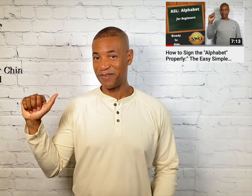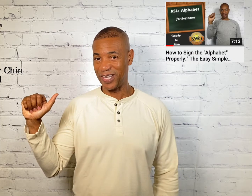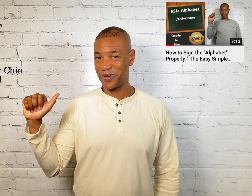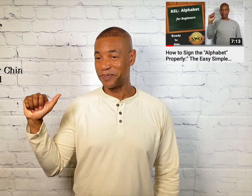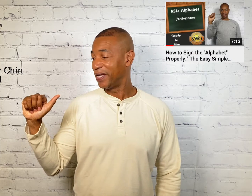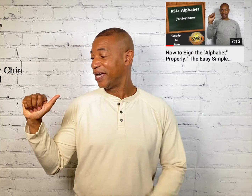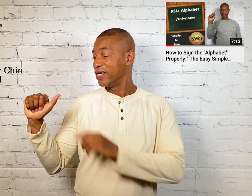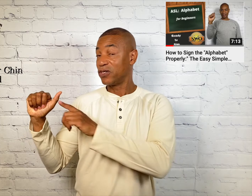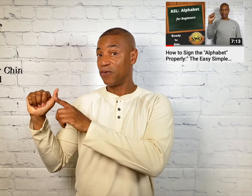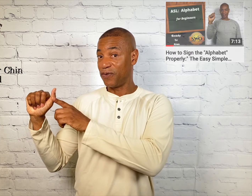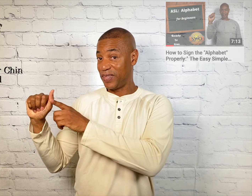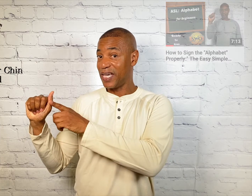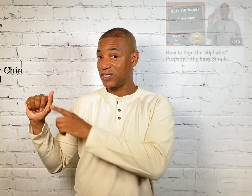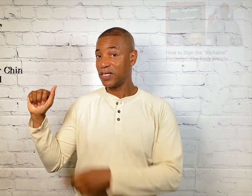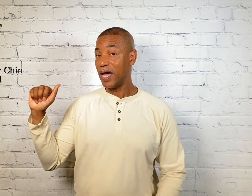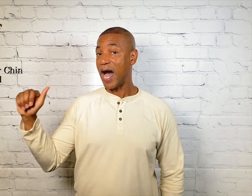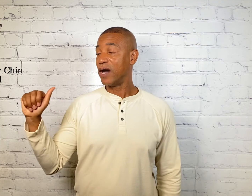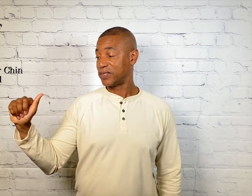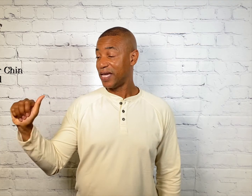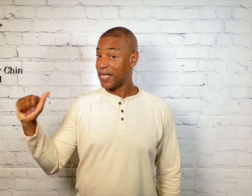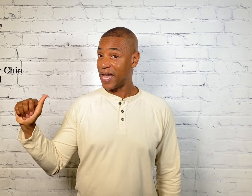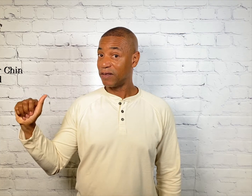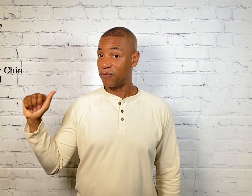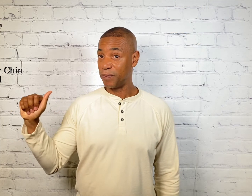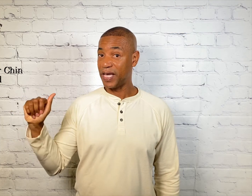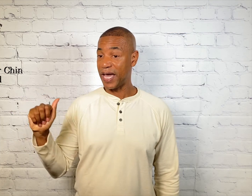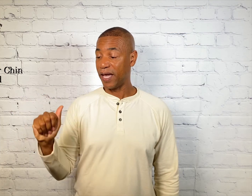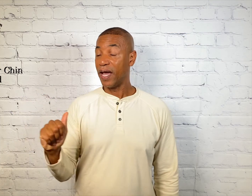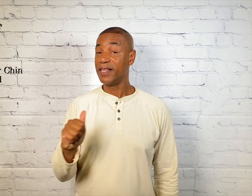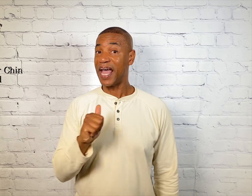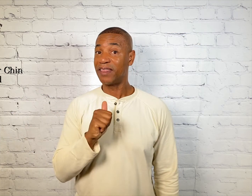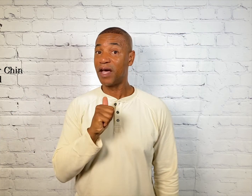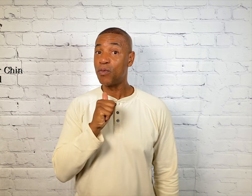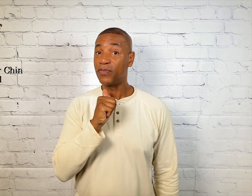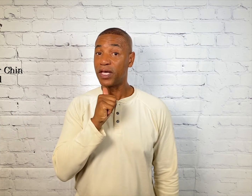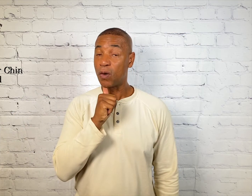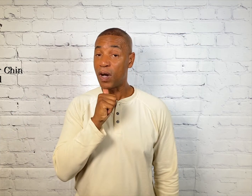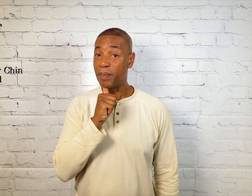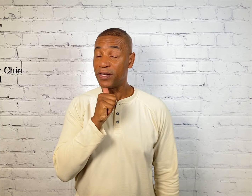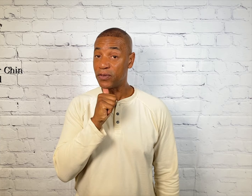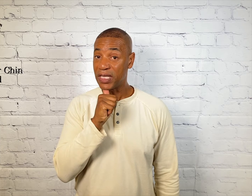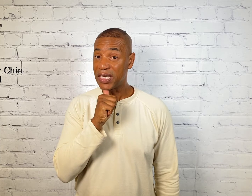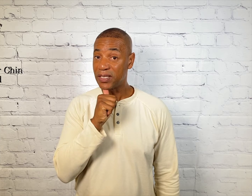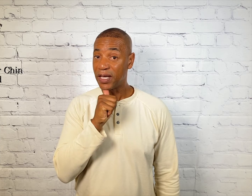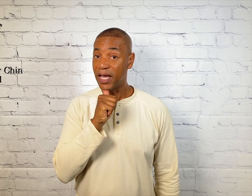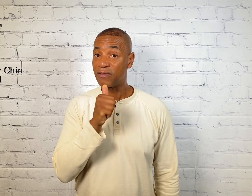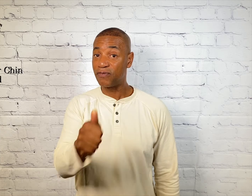video. So for this, I'll take that, form the A. That thumb will then go up underneath and flick